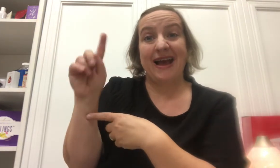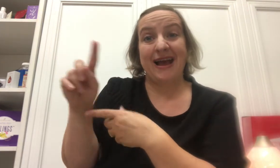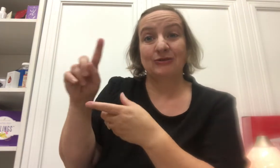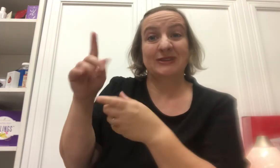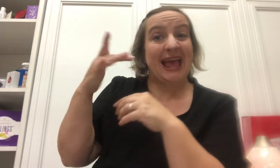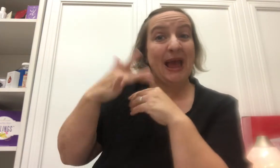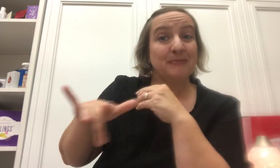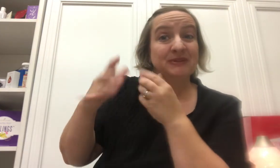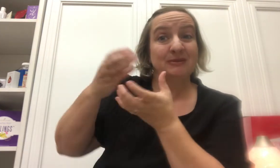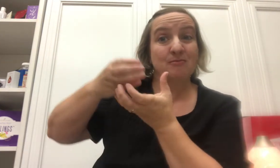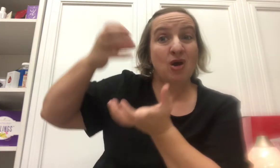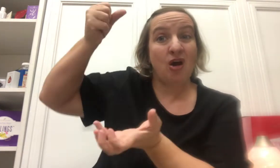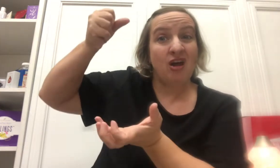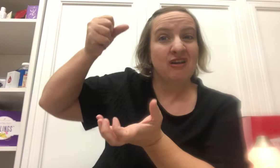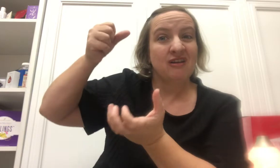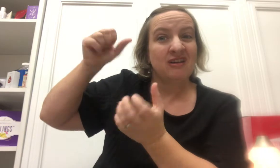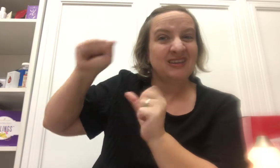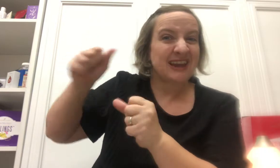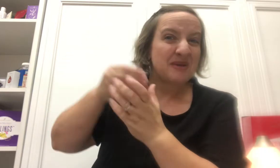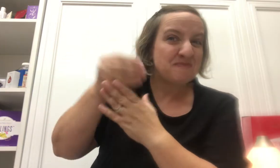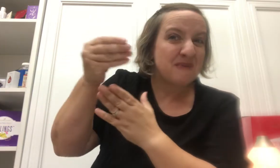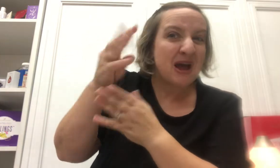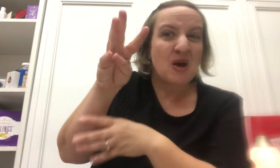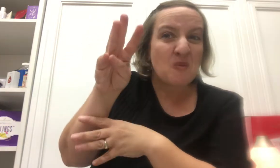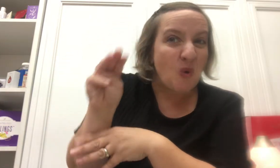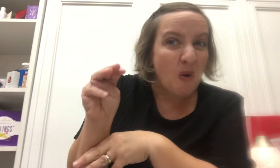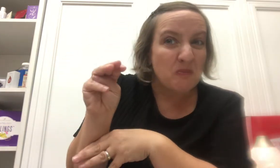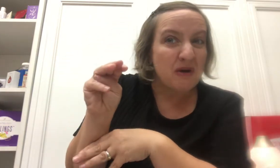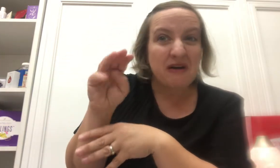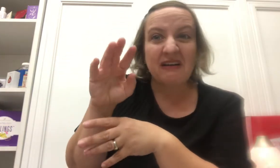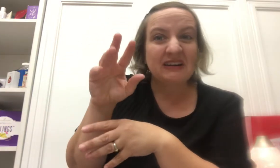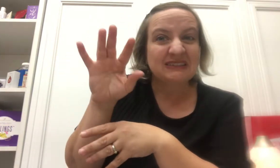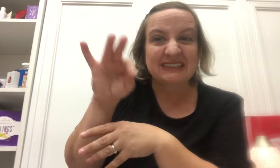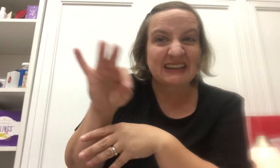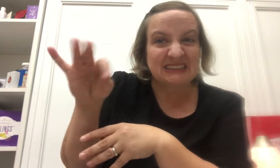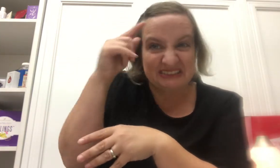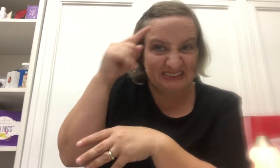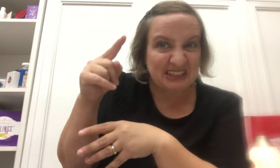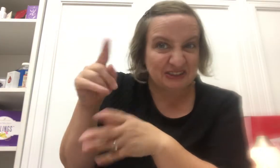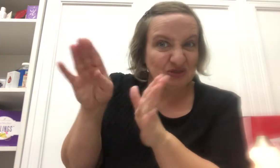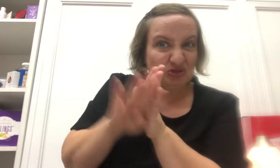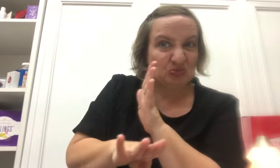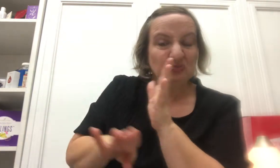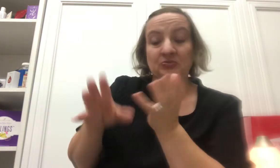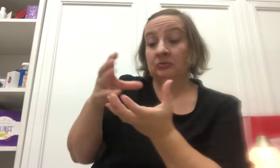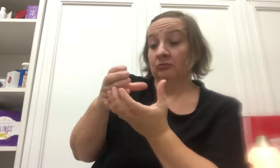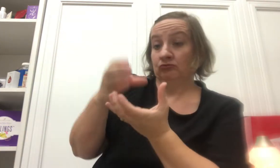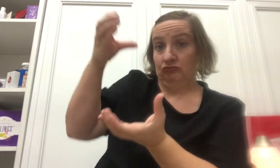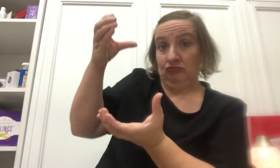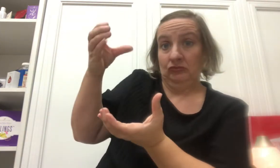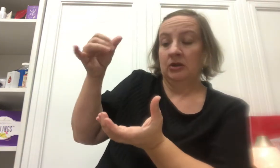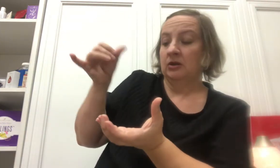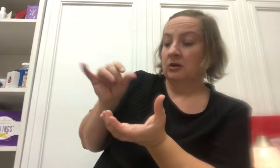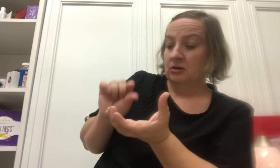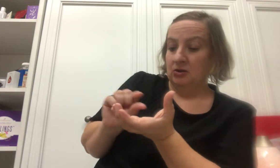to a 32-ounce empty spray bottle, like you could buy at Walmart for 99 cents. Add it to